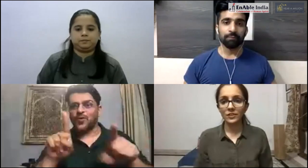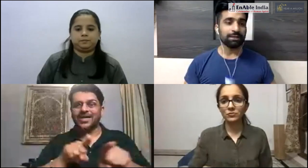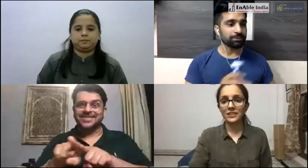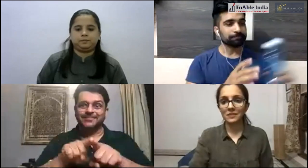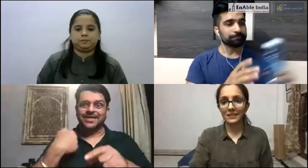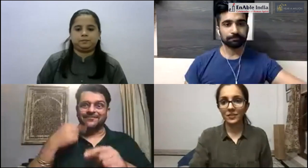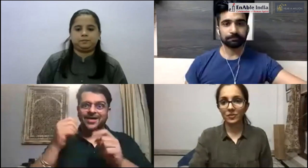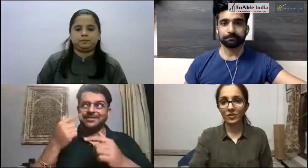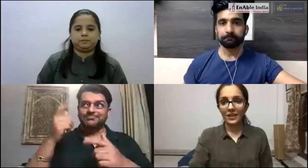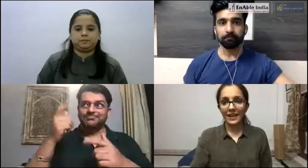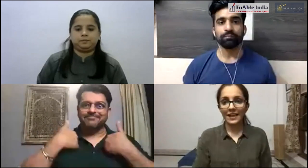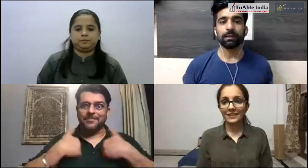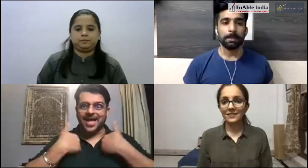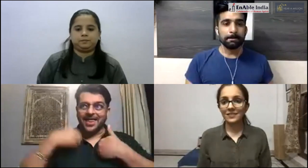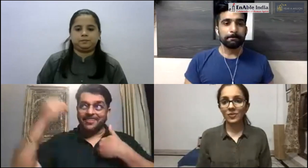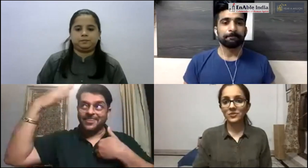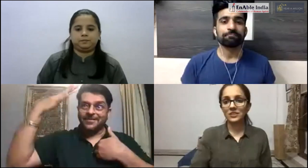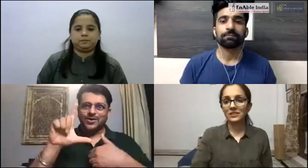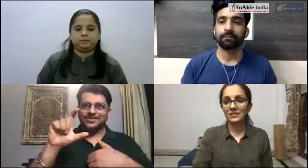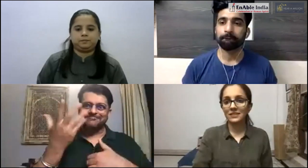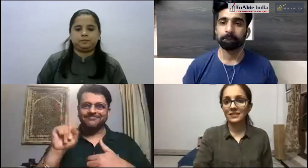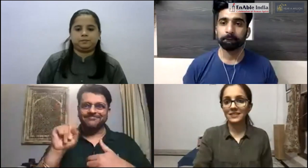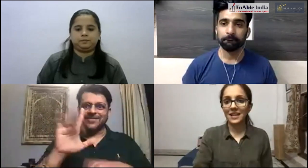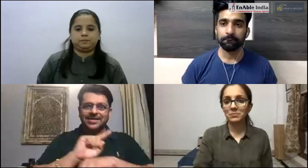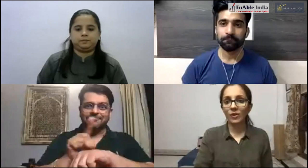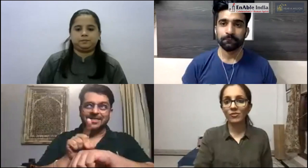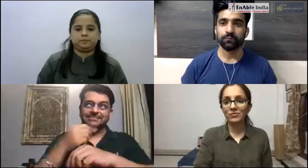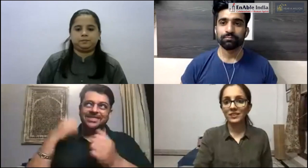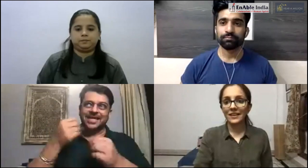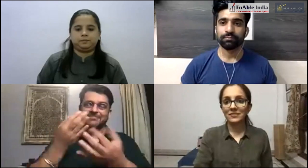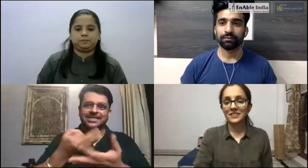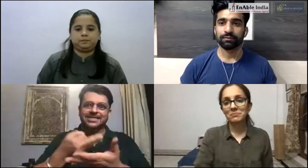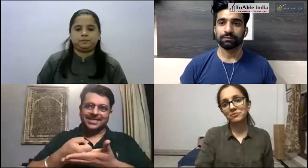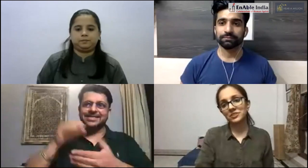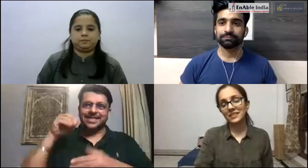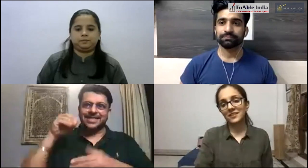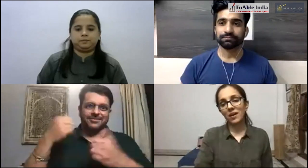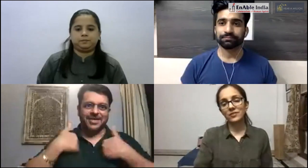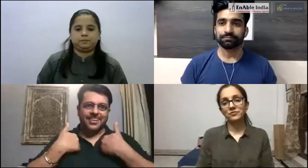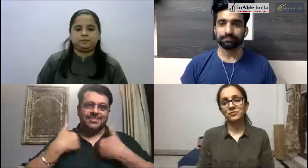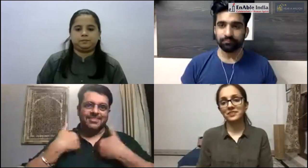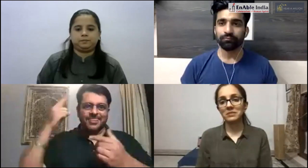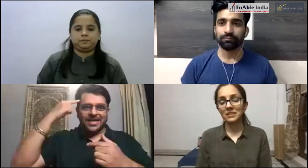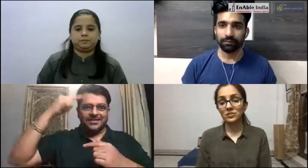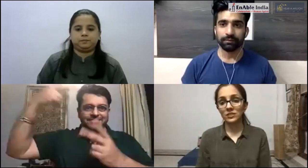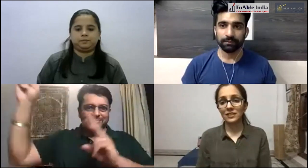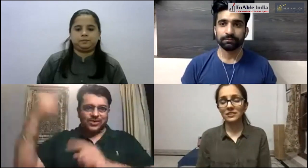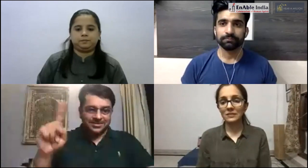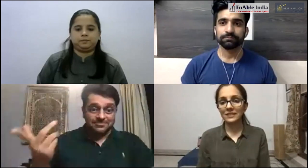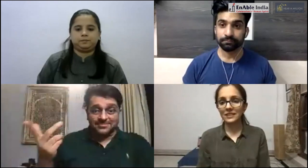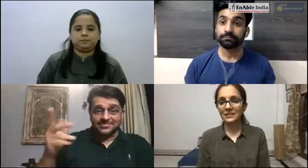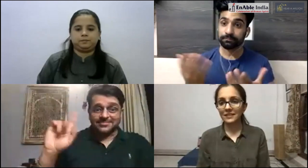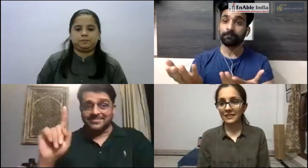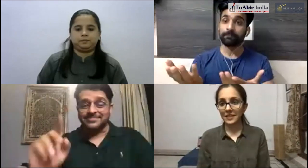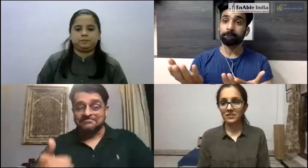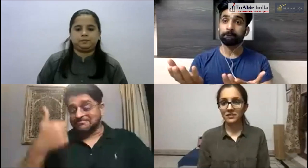Thank you for Pleasure. explaining, and also giving the example of, like, for example, if you're taking a bath of 15 minutes, you can definitely